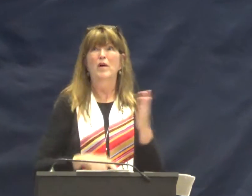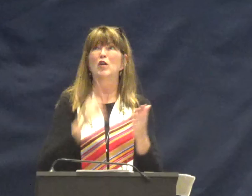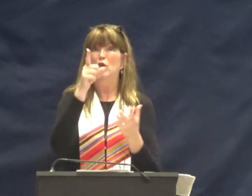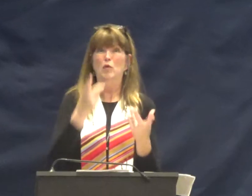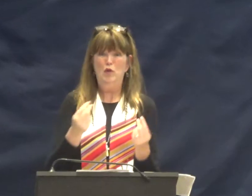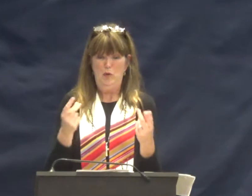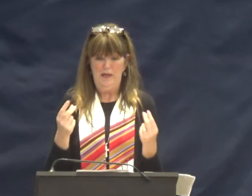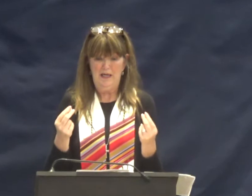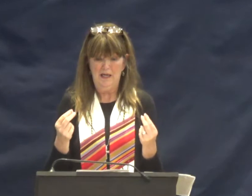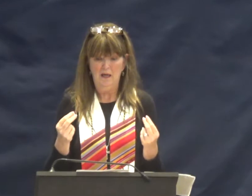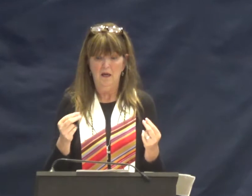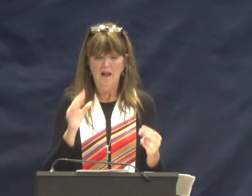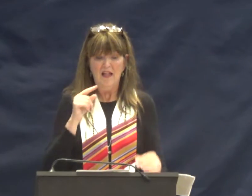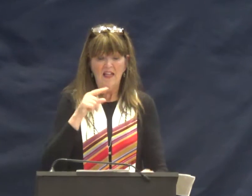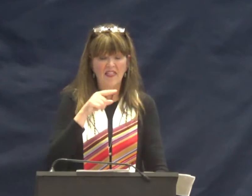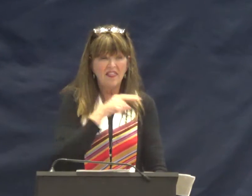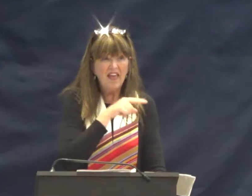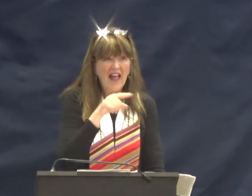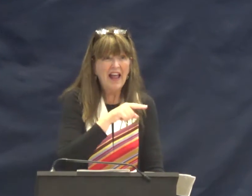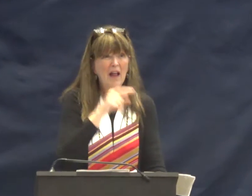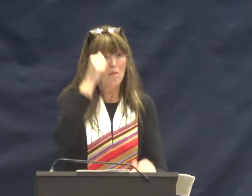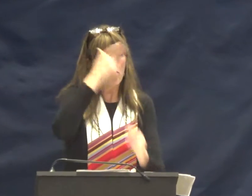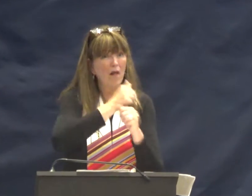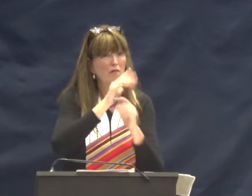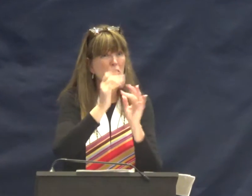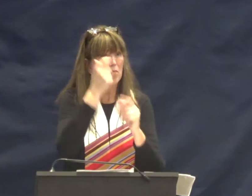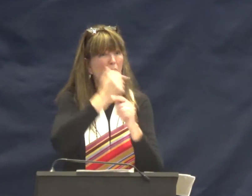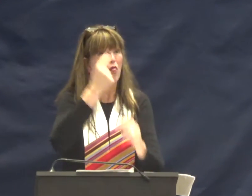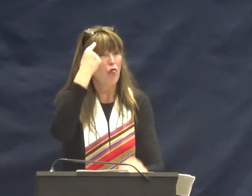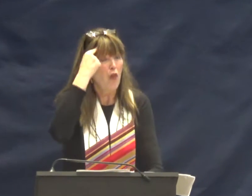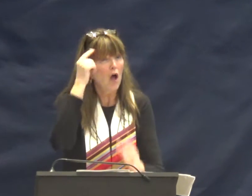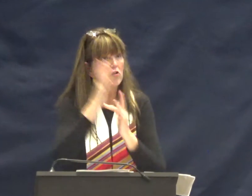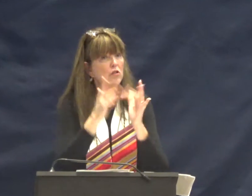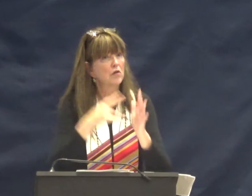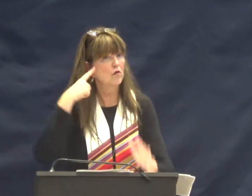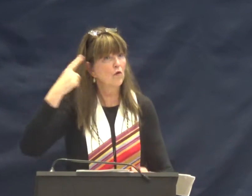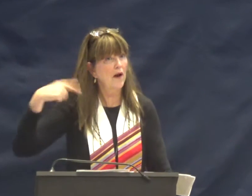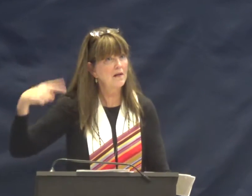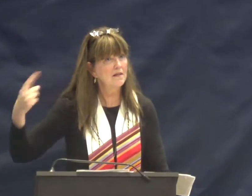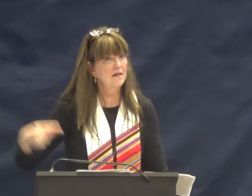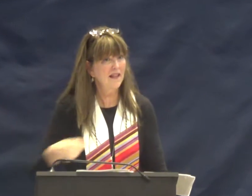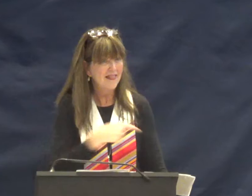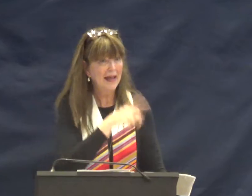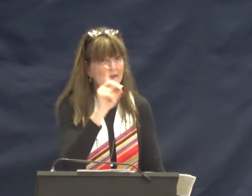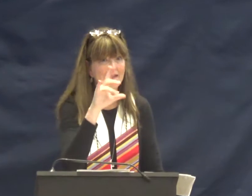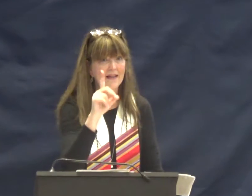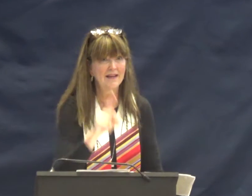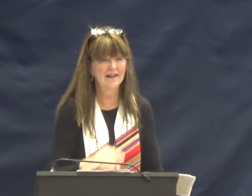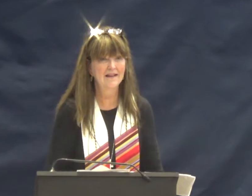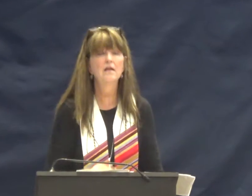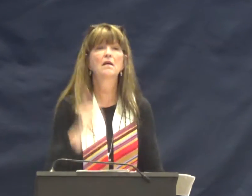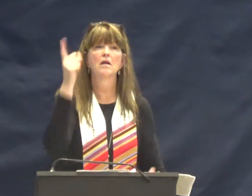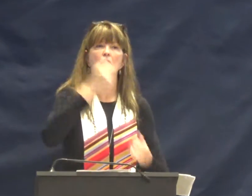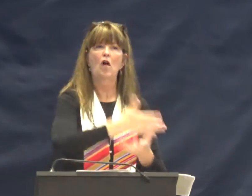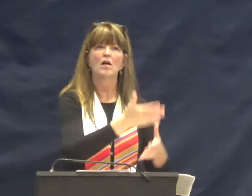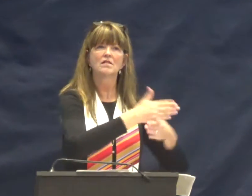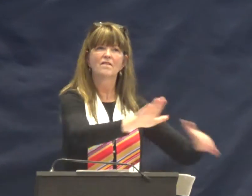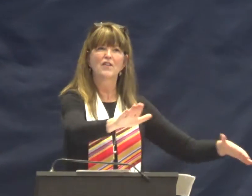and gamblers. His siblings actually thought he was crazy.